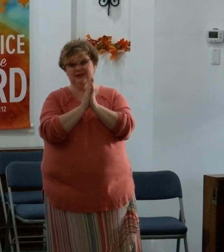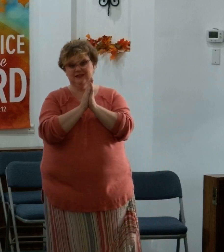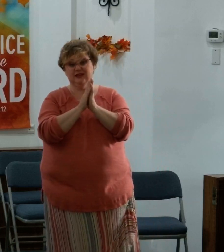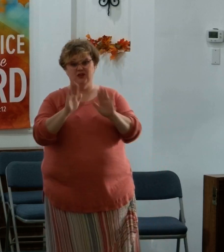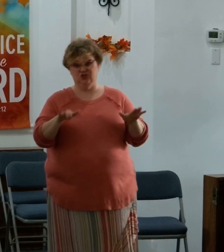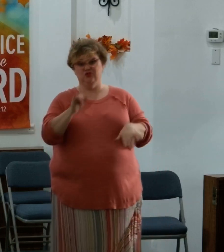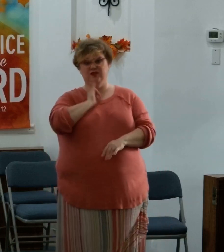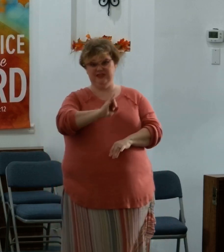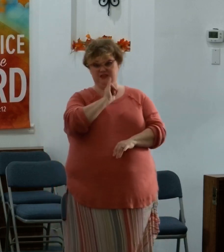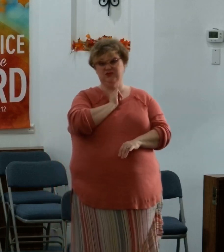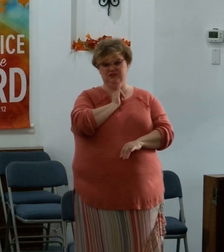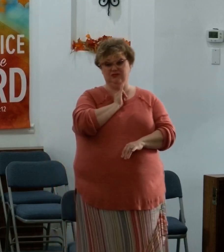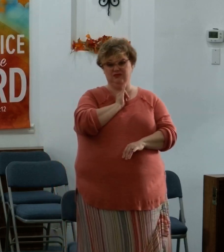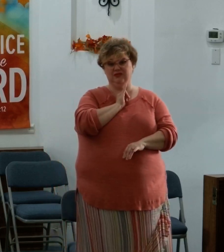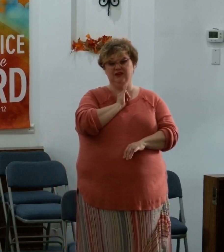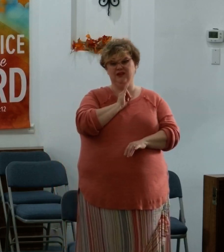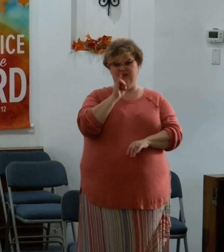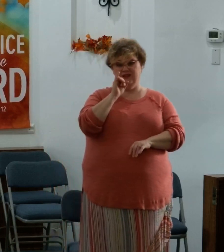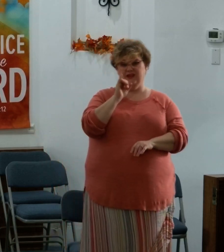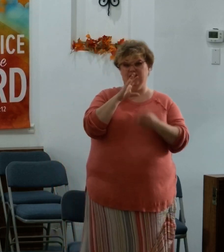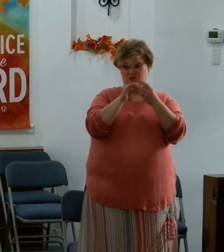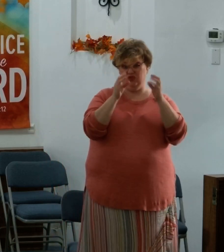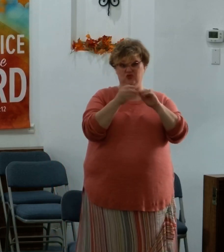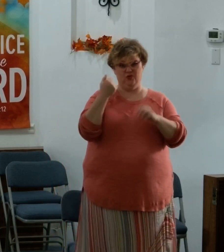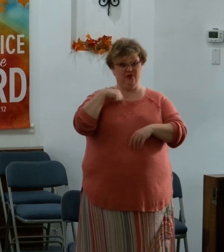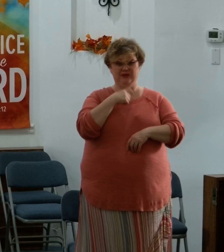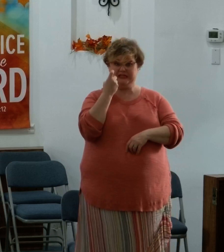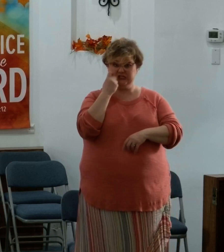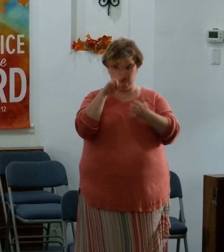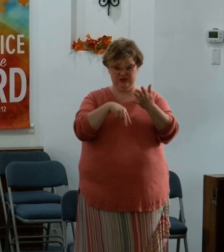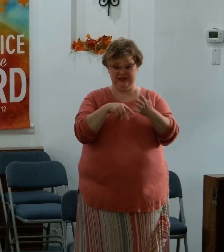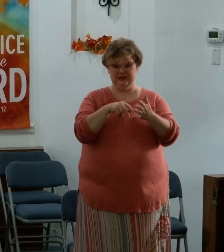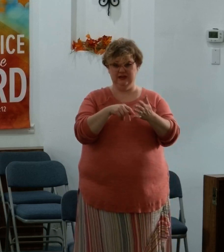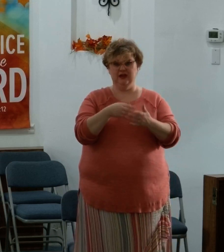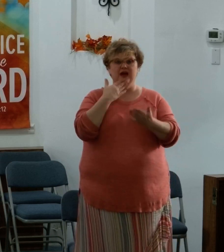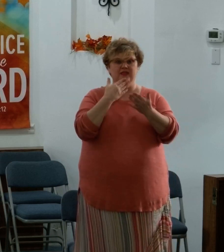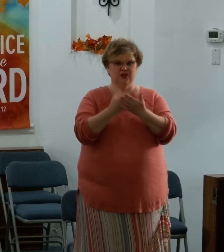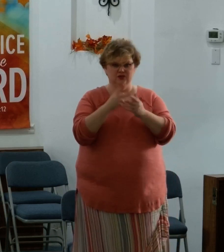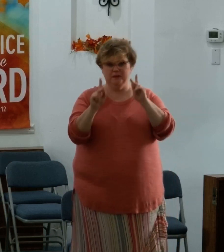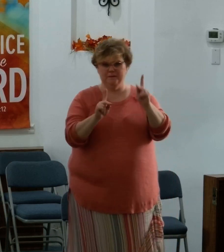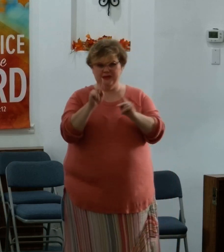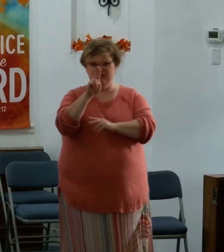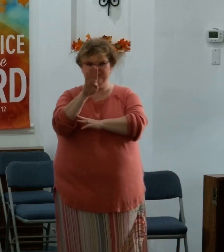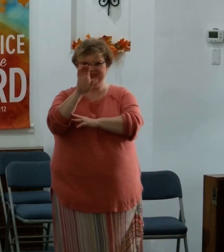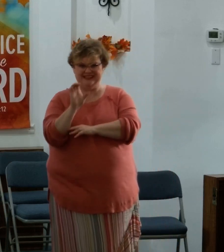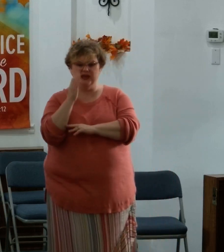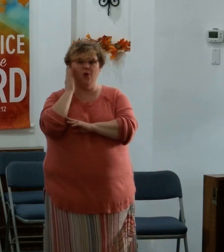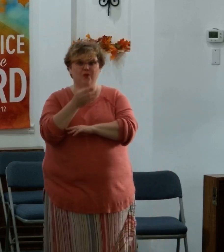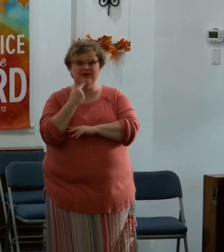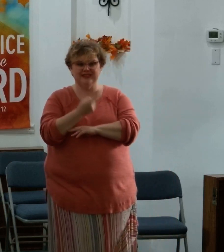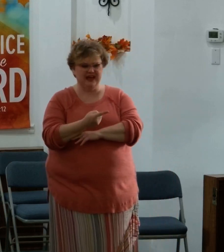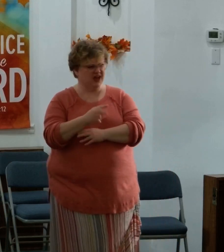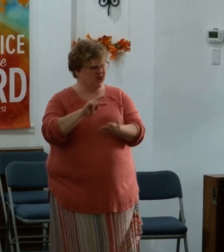of Israel in this Exodus story that we've just read from. And the good folks of Union Baptist Church will say,